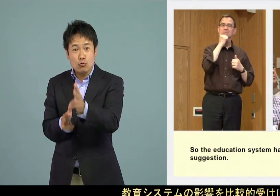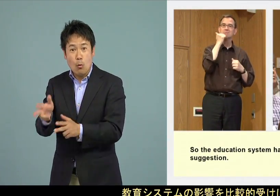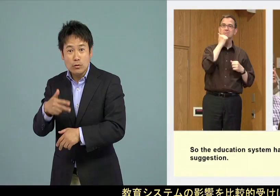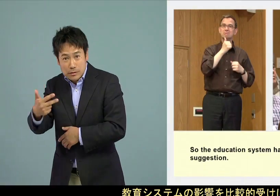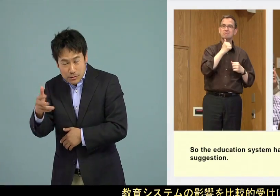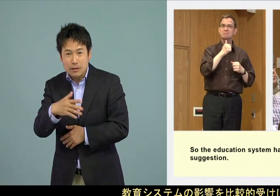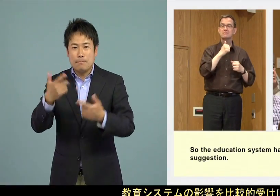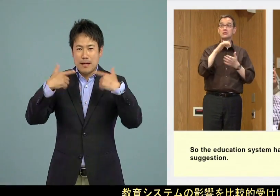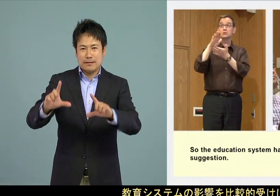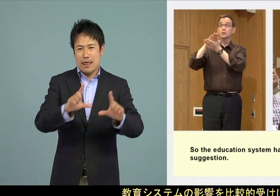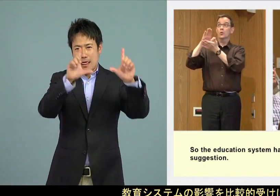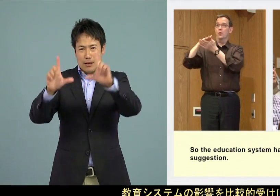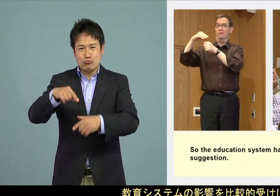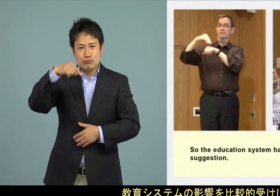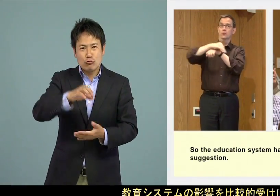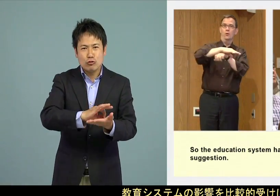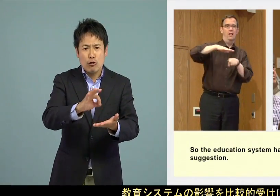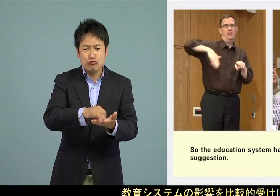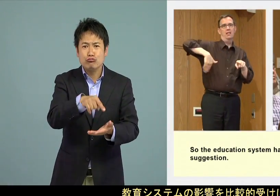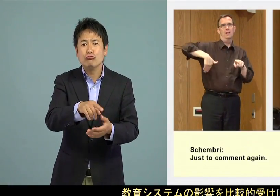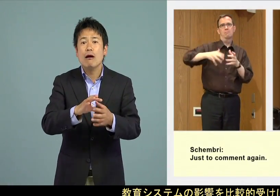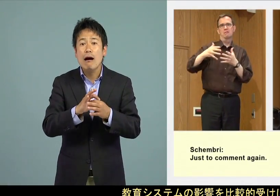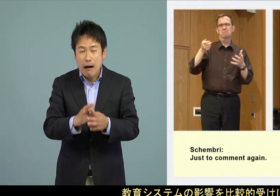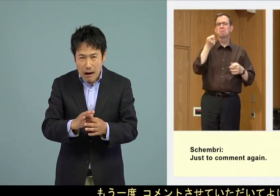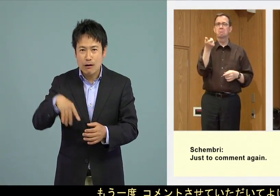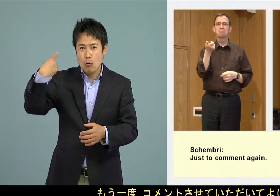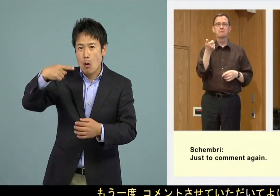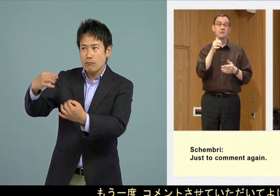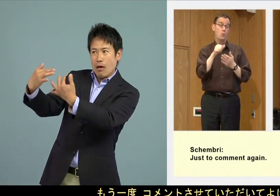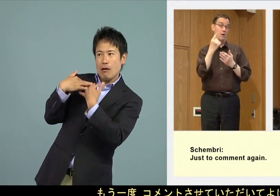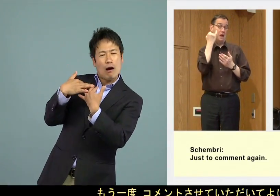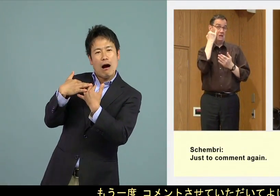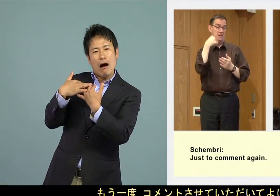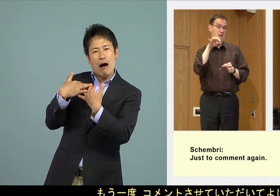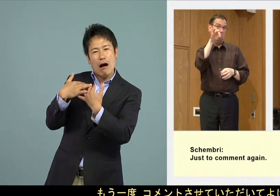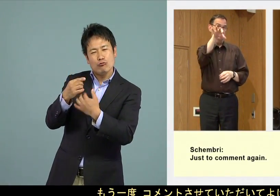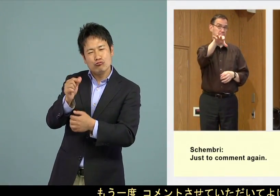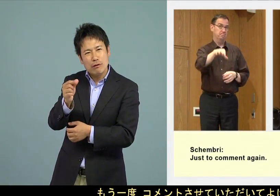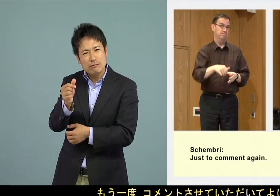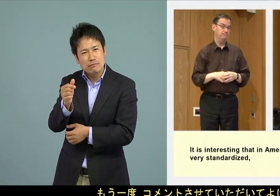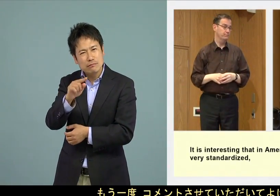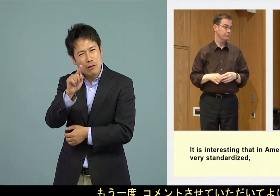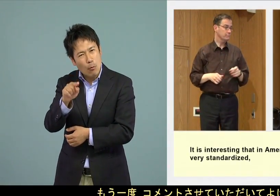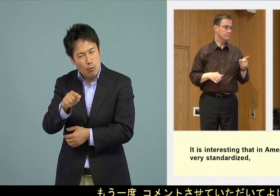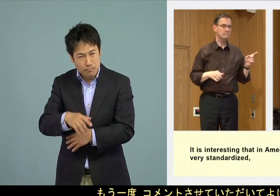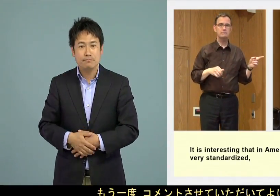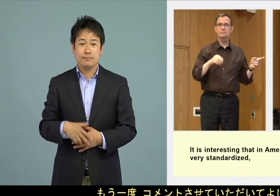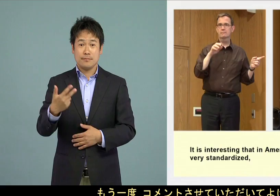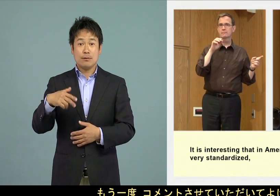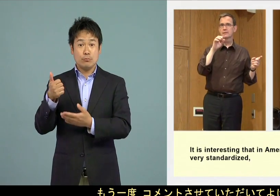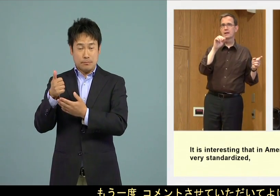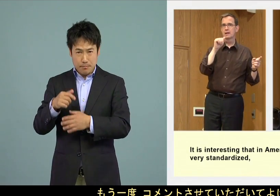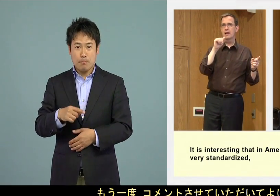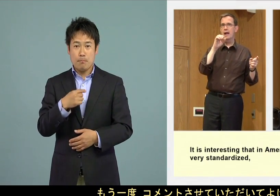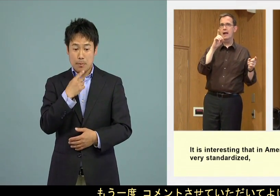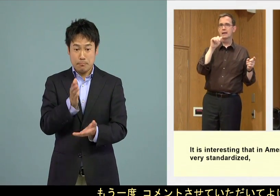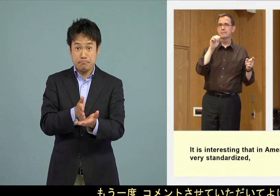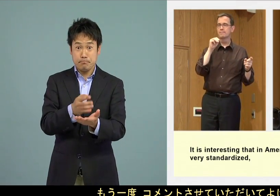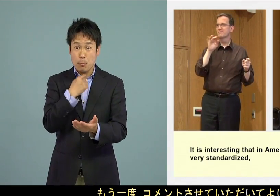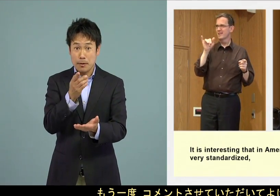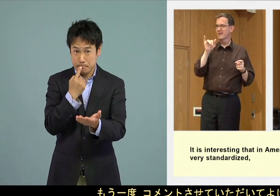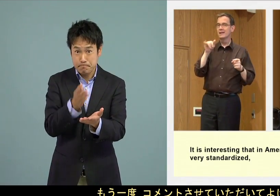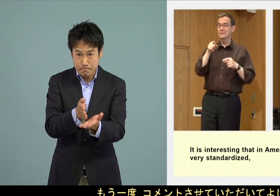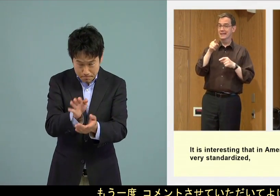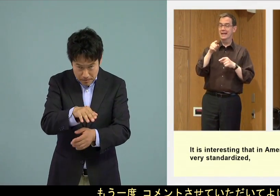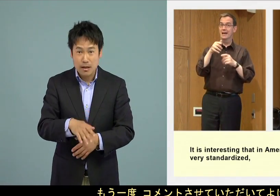impact of the education system on it. But that's a suggestion. I mean, it's interesting, just if I can comment again, it's interesting that in American Sign Language, the